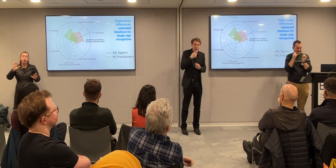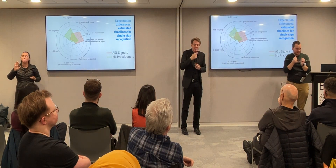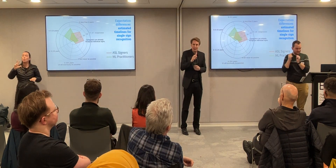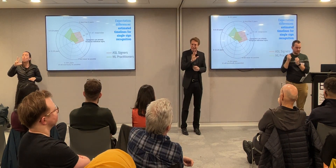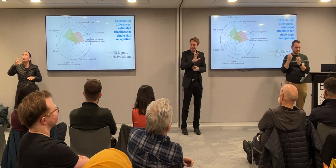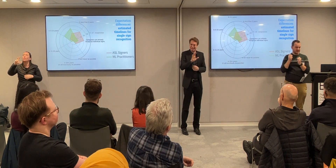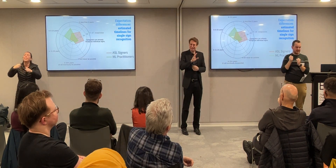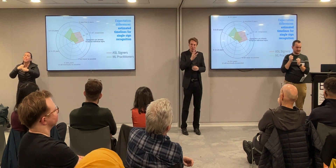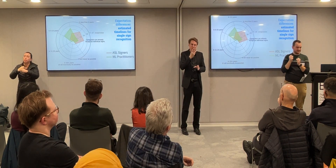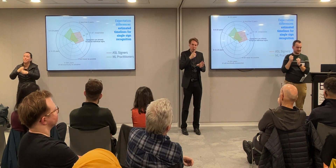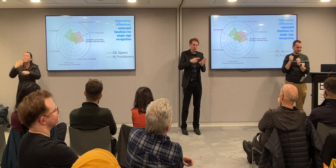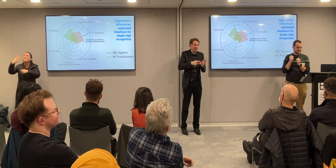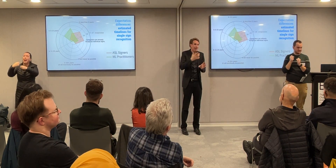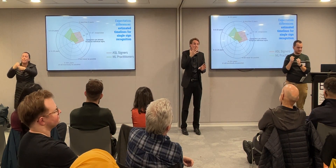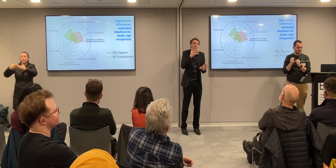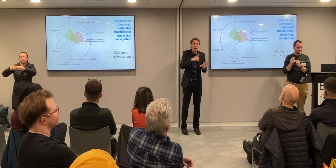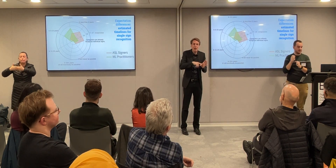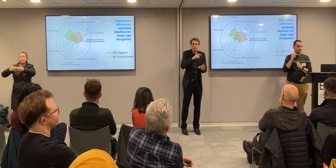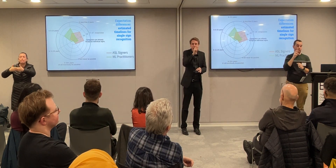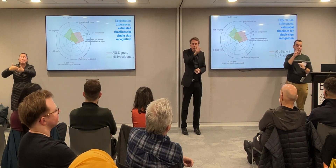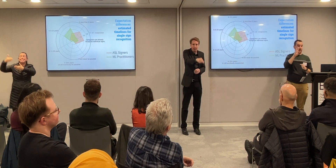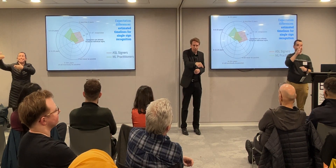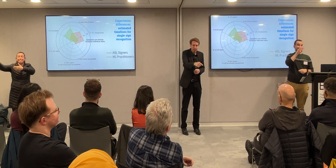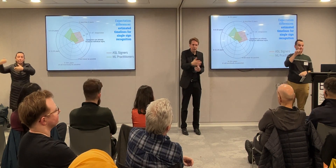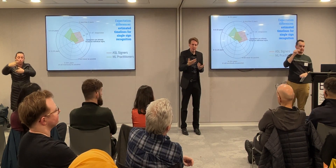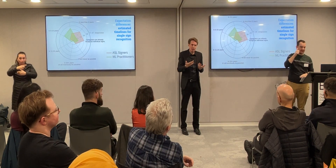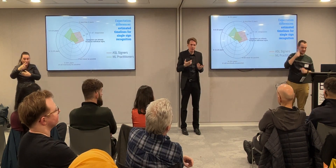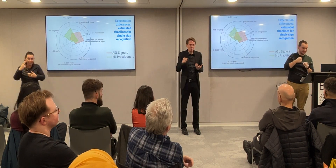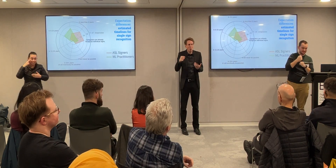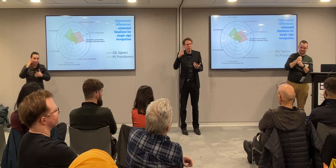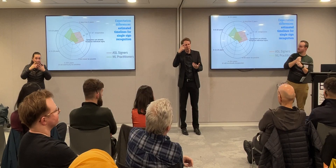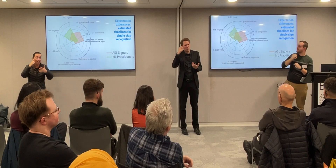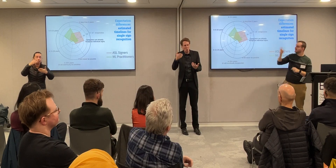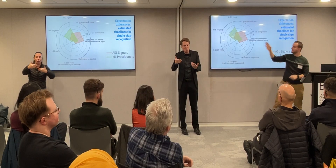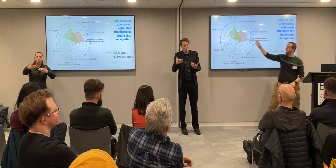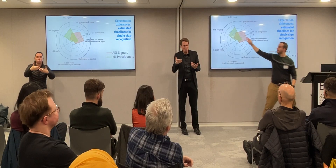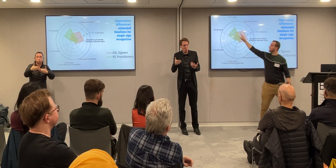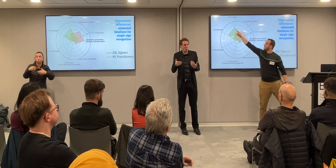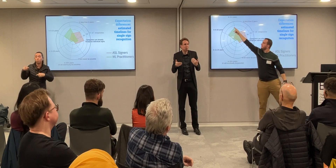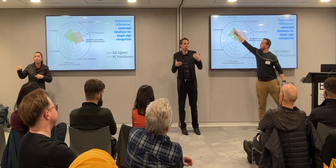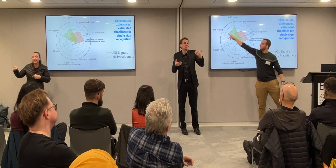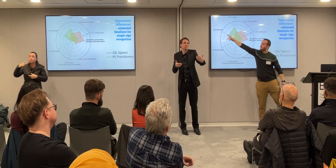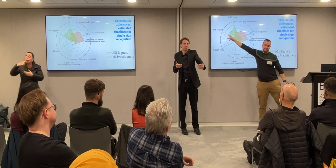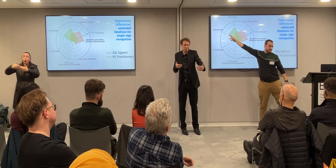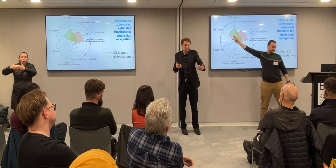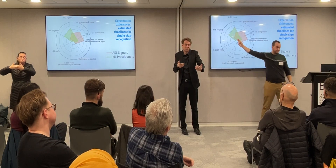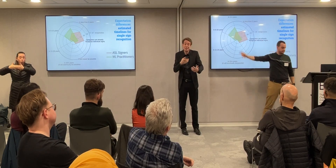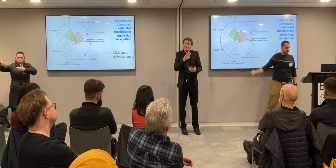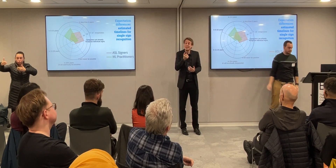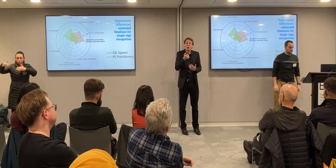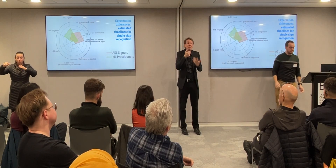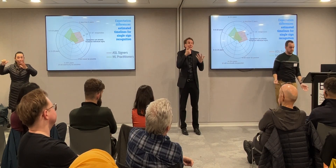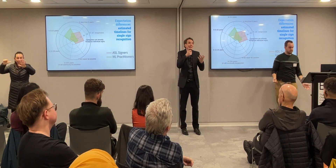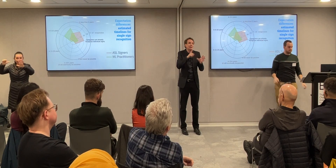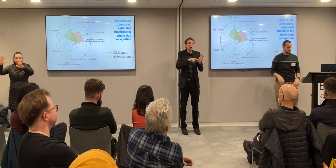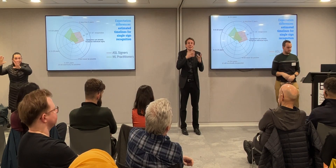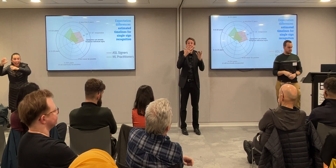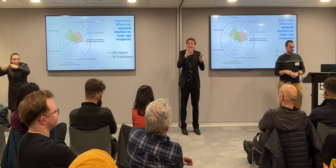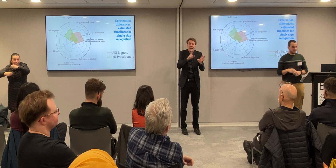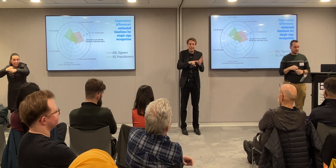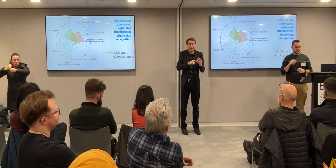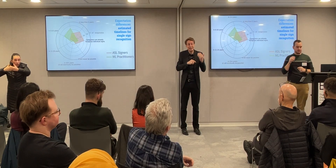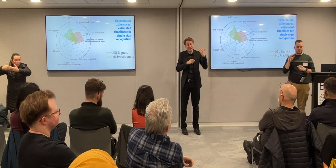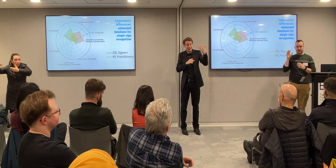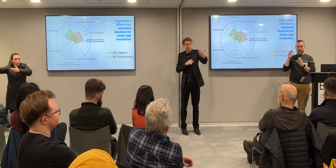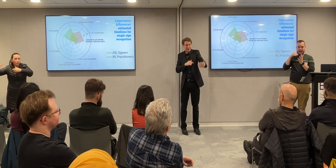5 years before we have individual sign recognition. Some said 6 to 10 years. So